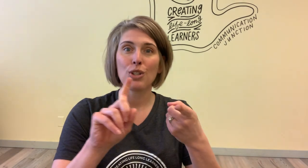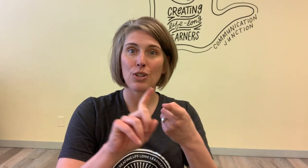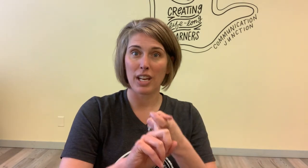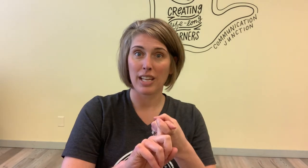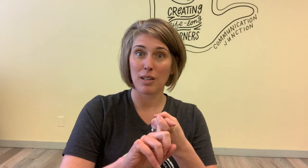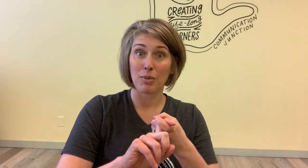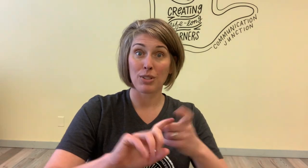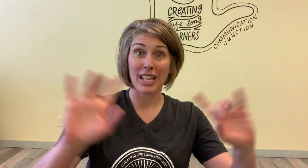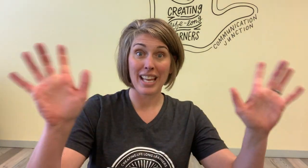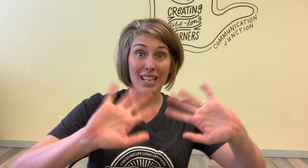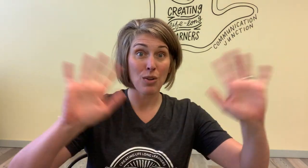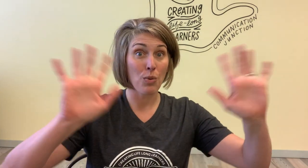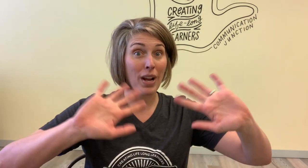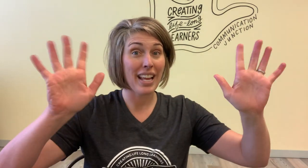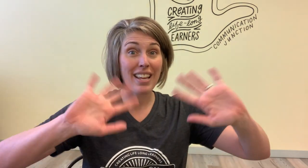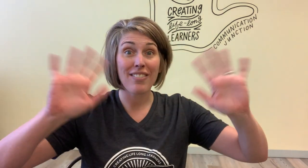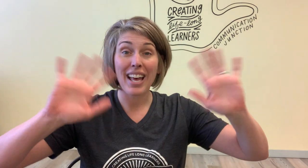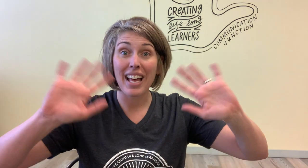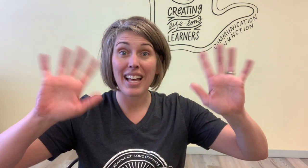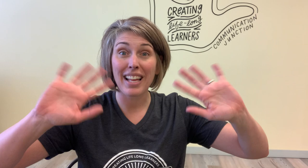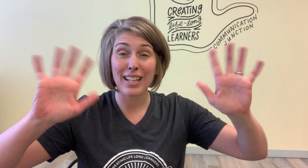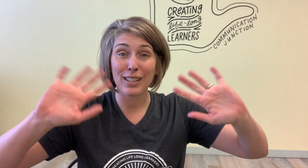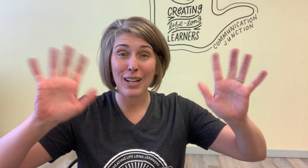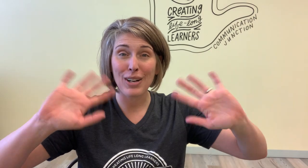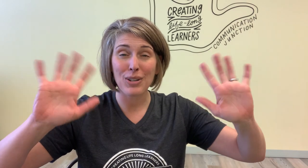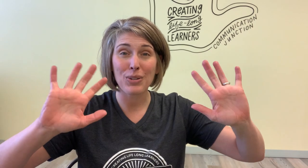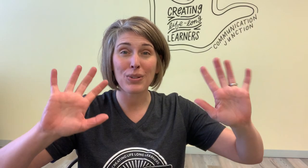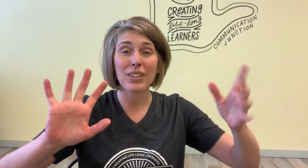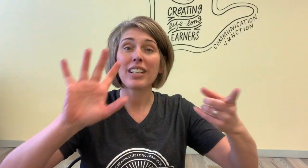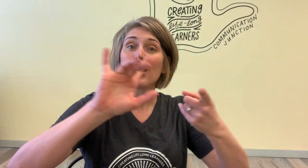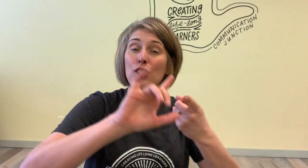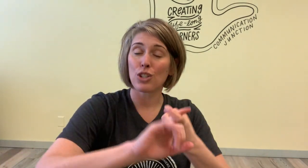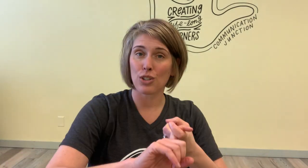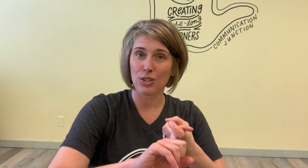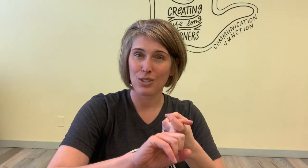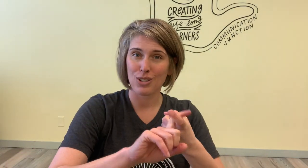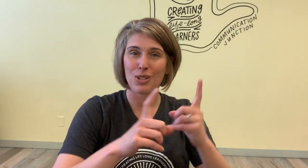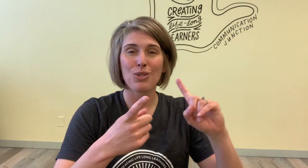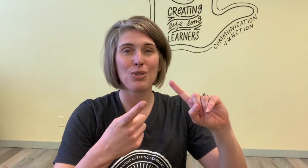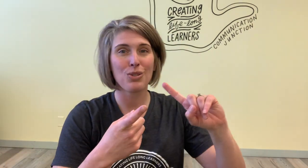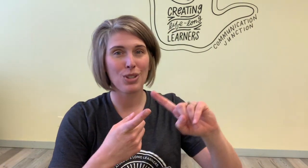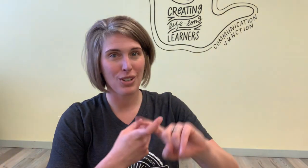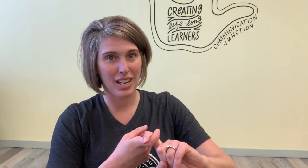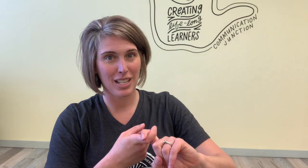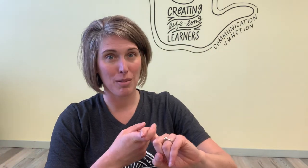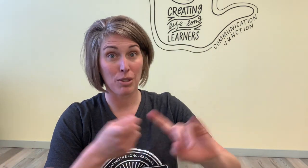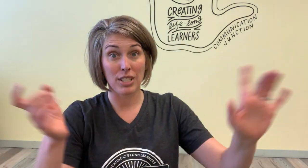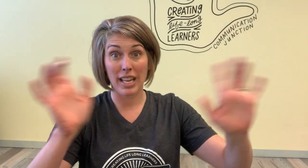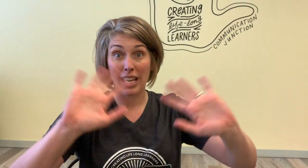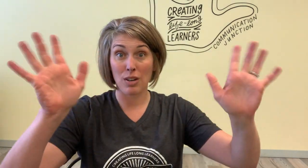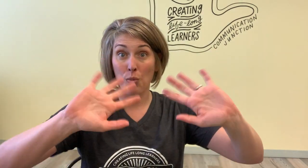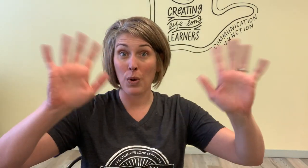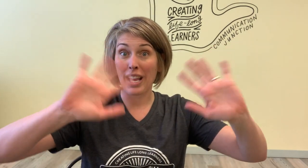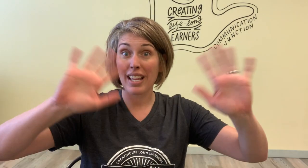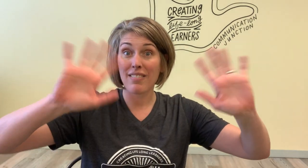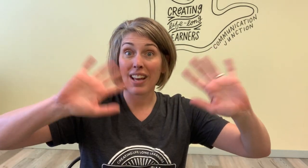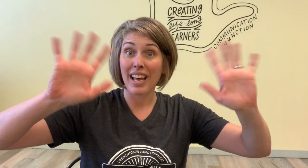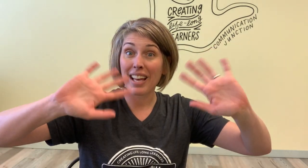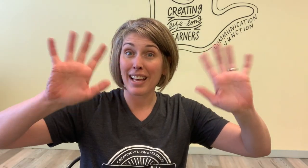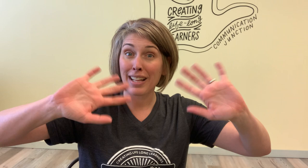your neighbors and wave hello. Turn to your neighbors and wave